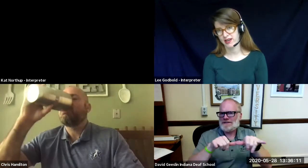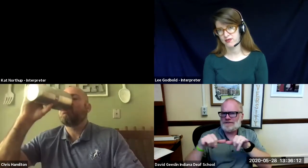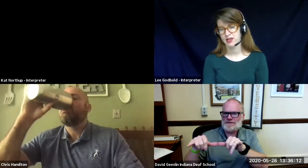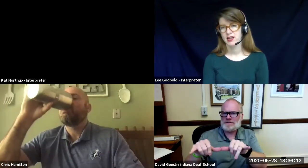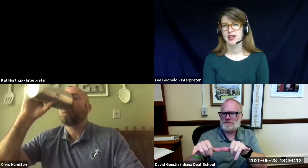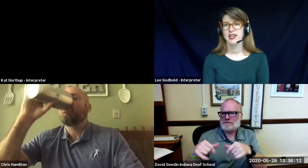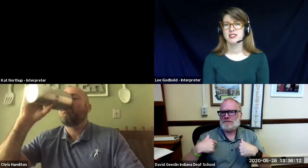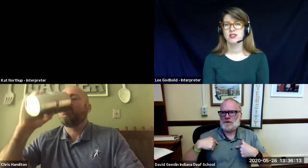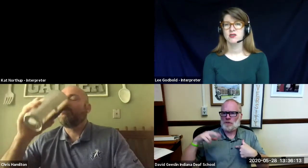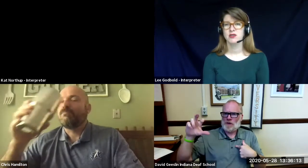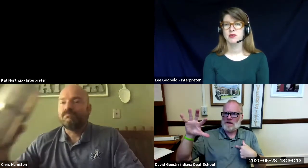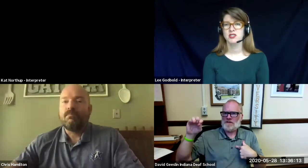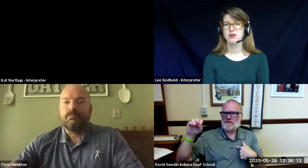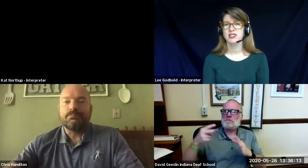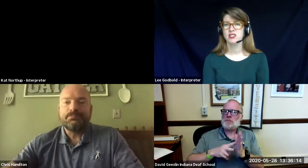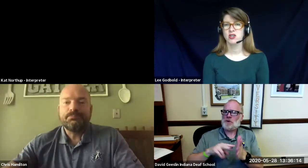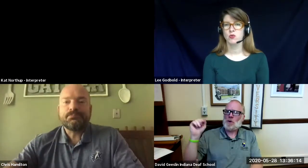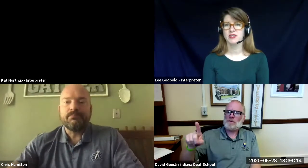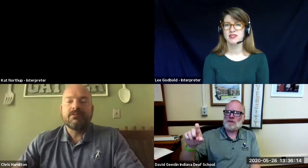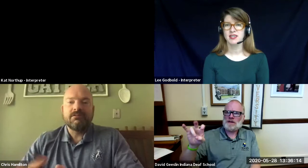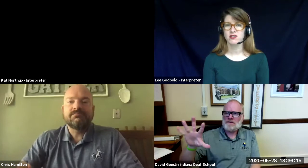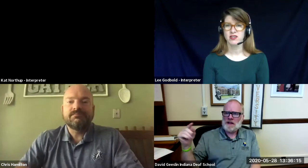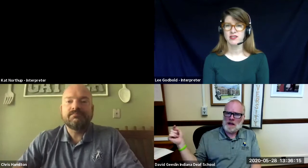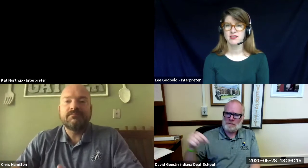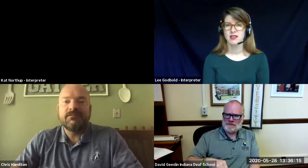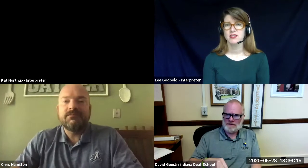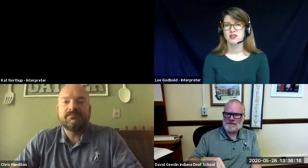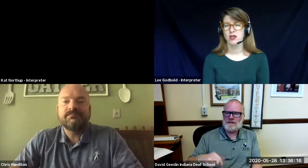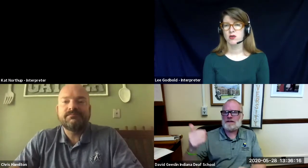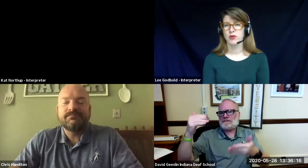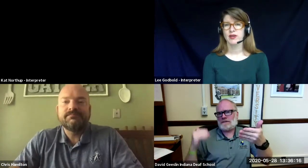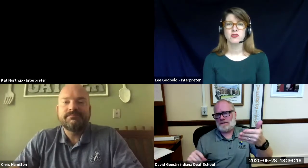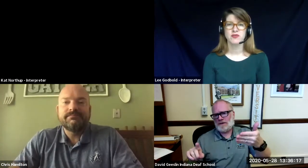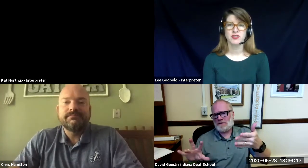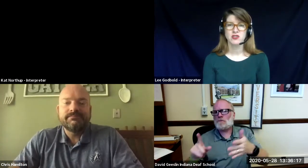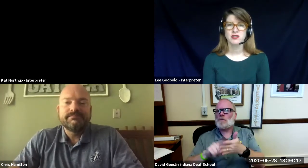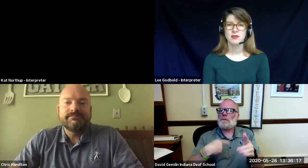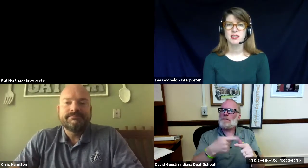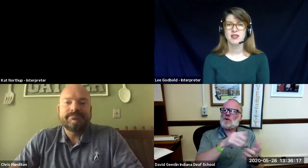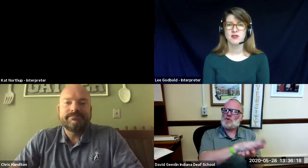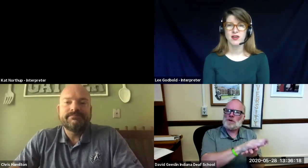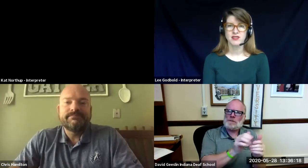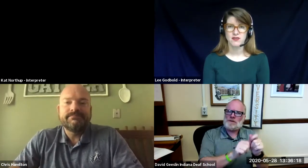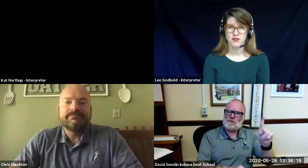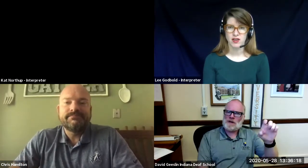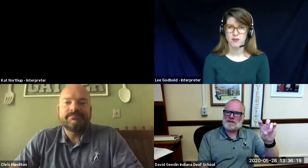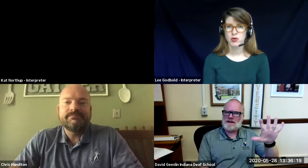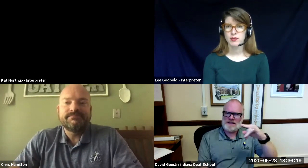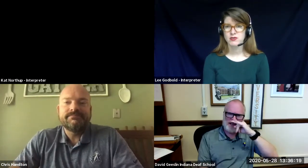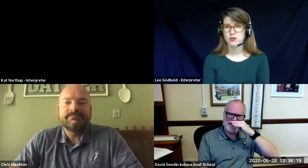half. And so it'd be so nice to know what the standard is. So we have 150 students, that means 75 and 75. But what about